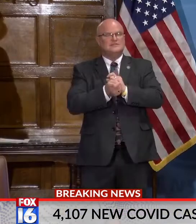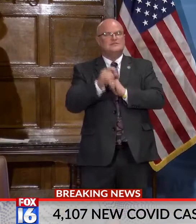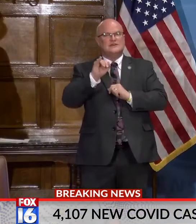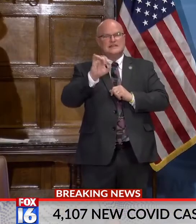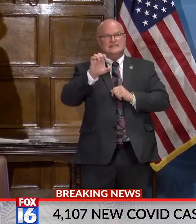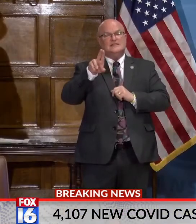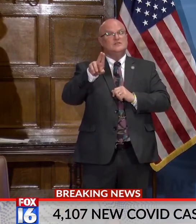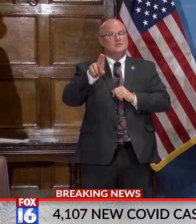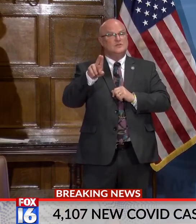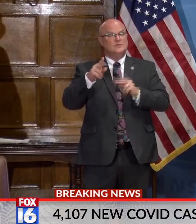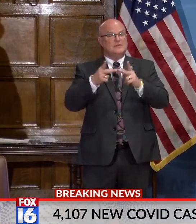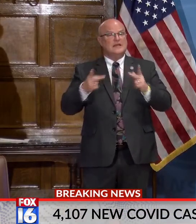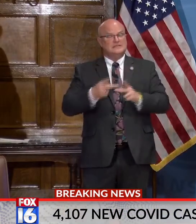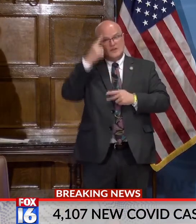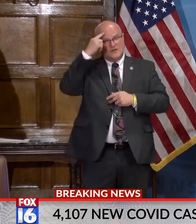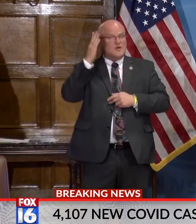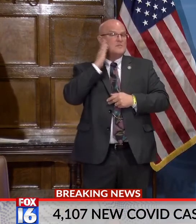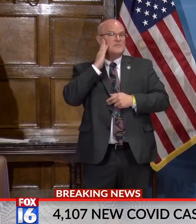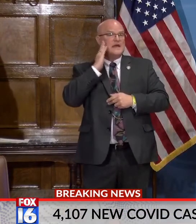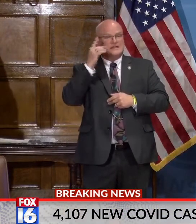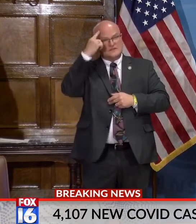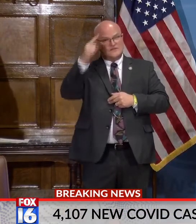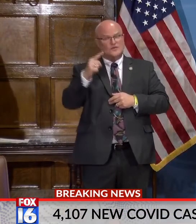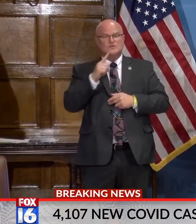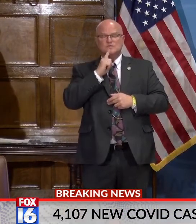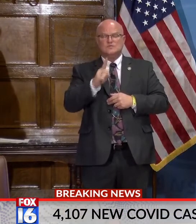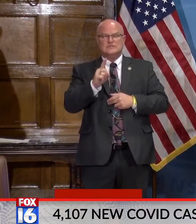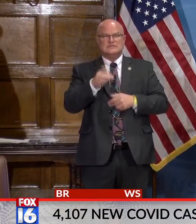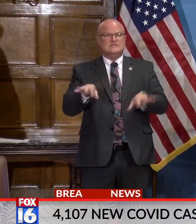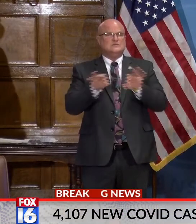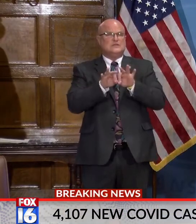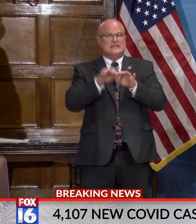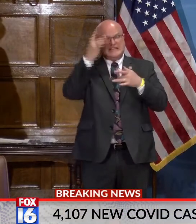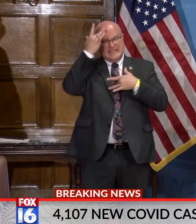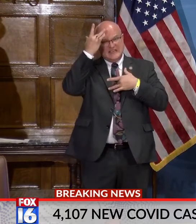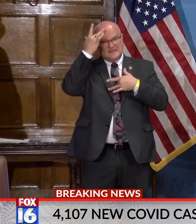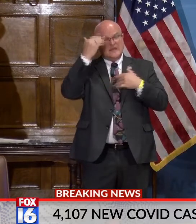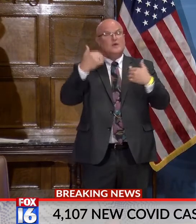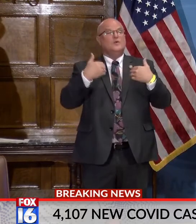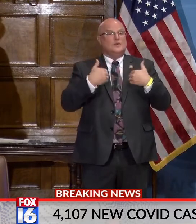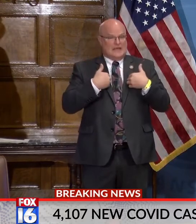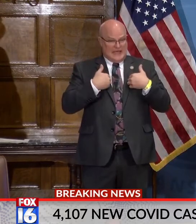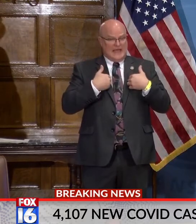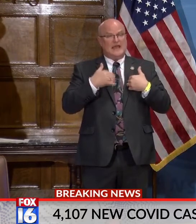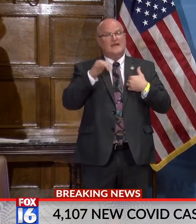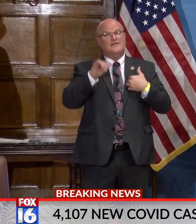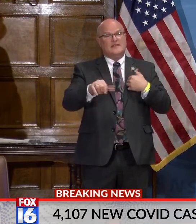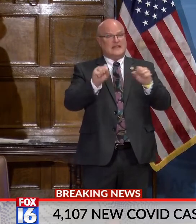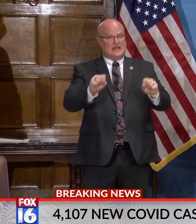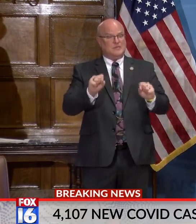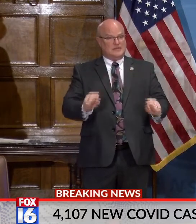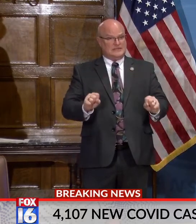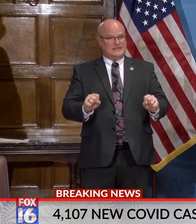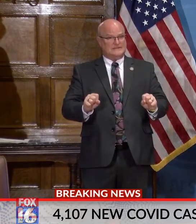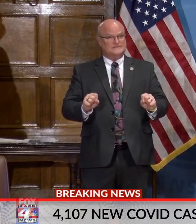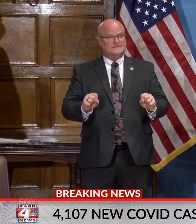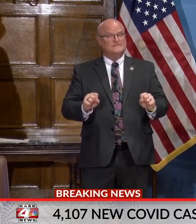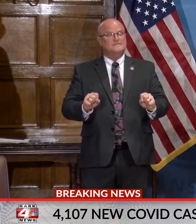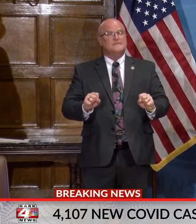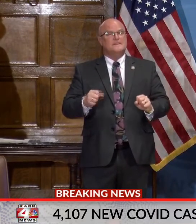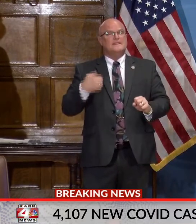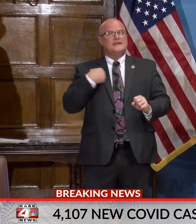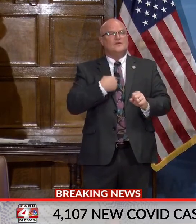unit beds for our patients who are critically ill, and we have the resources to do that. In addition, we have